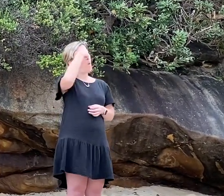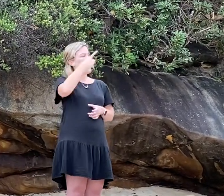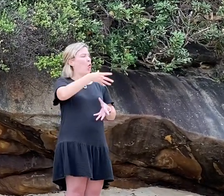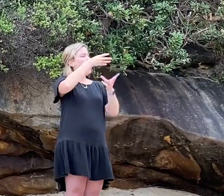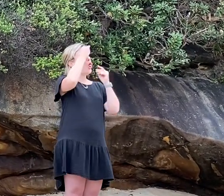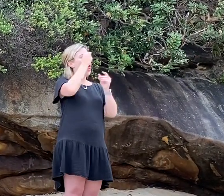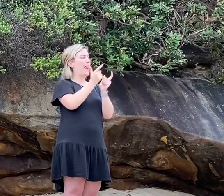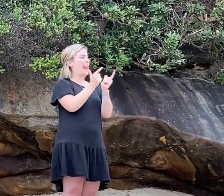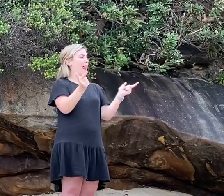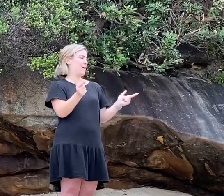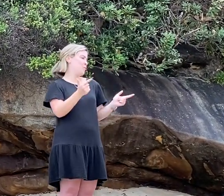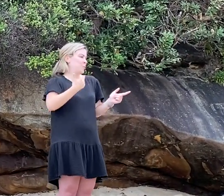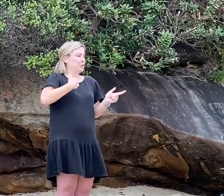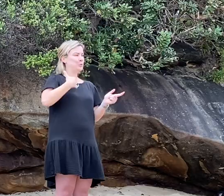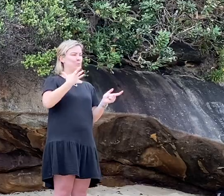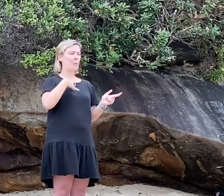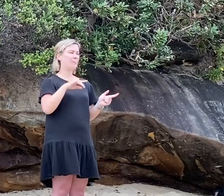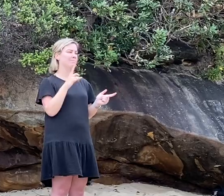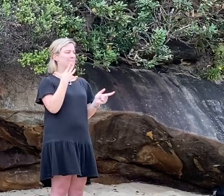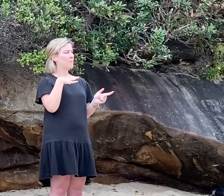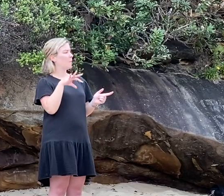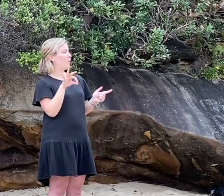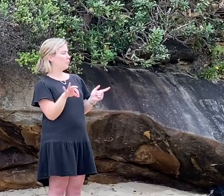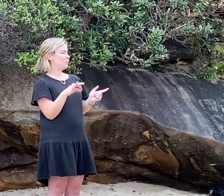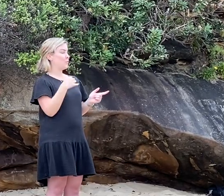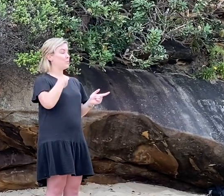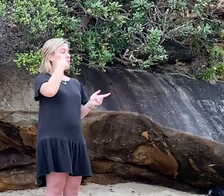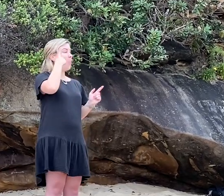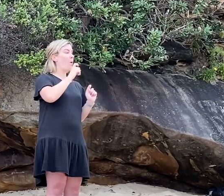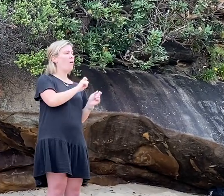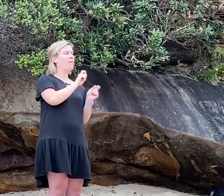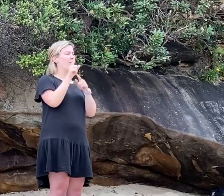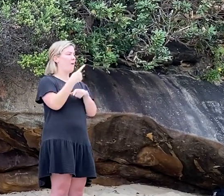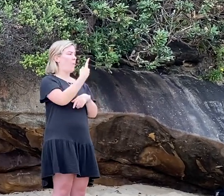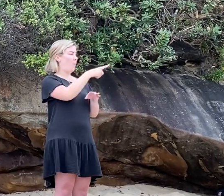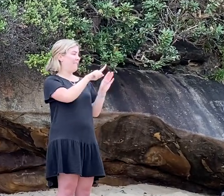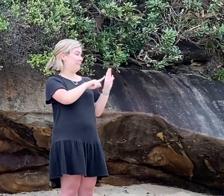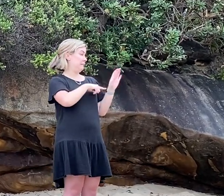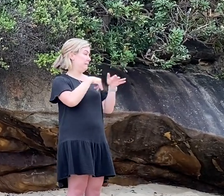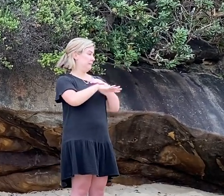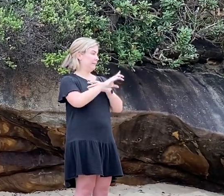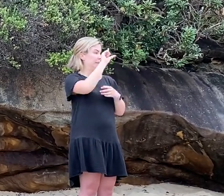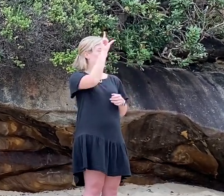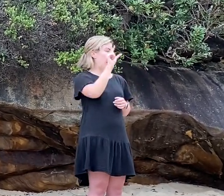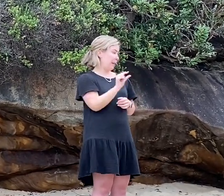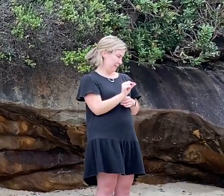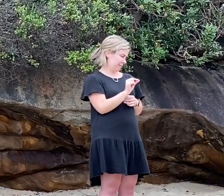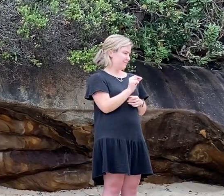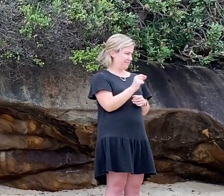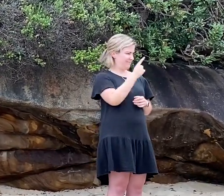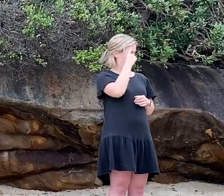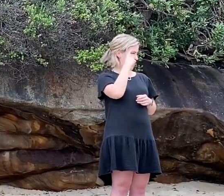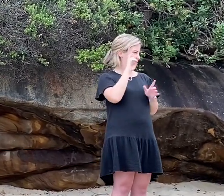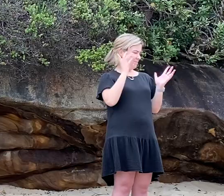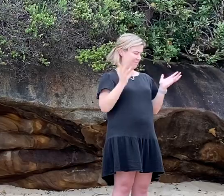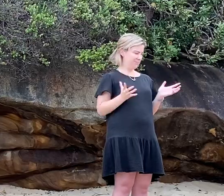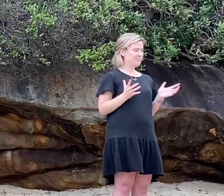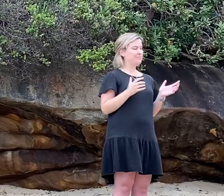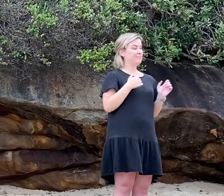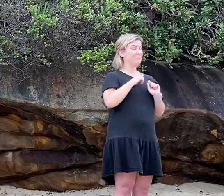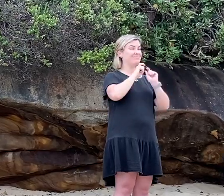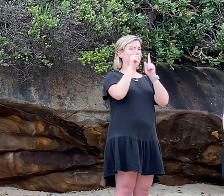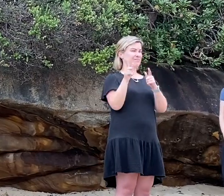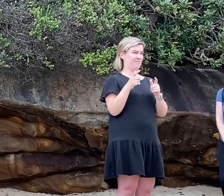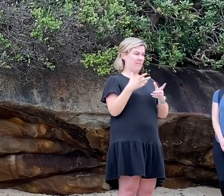keep our brains ticking over. So we decided we'd spend 12 months in Italy. to start with, and we did that. We didn't learn